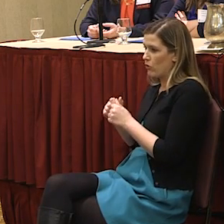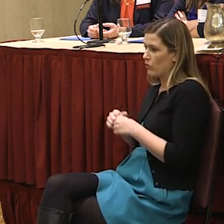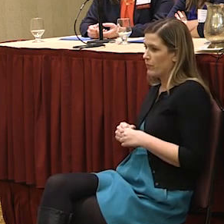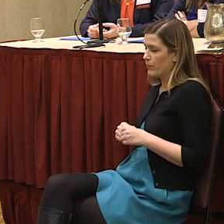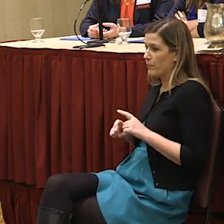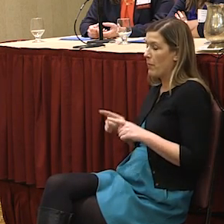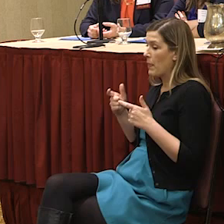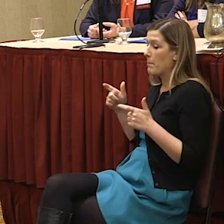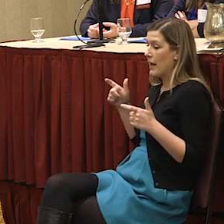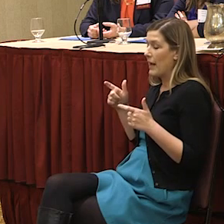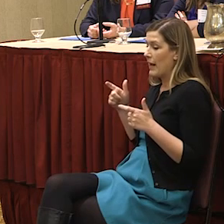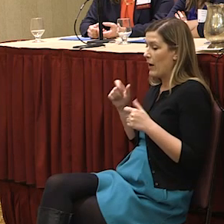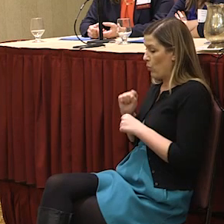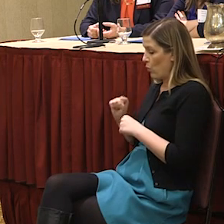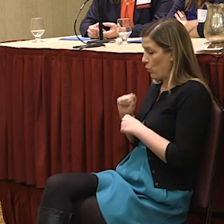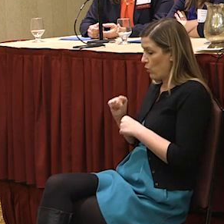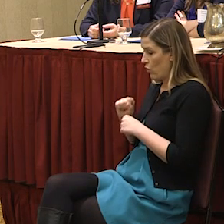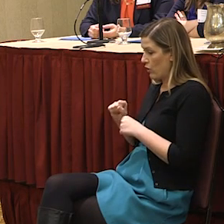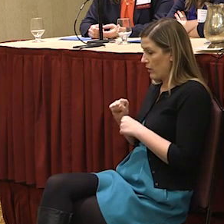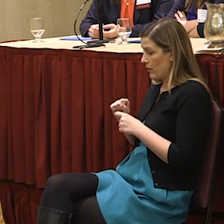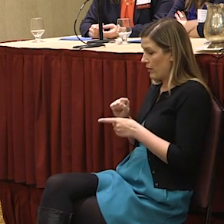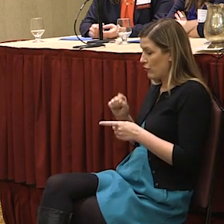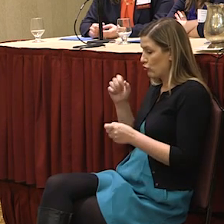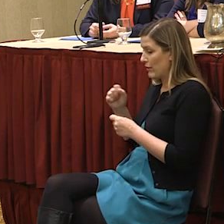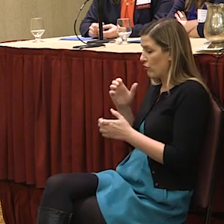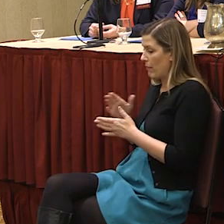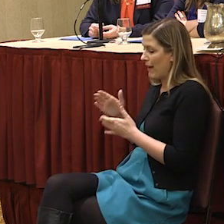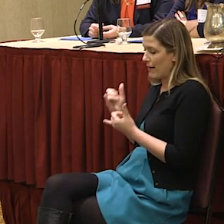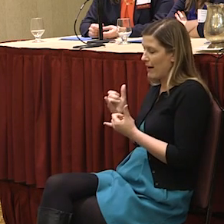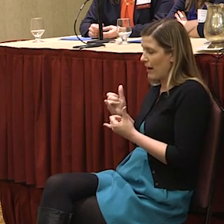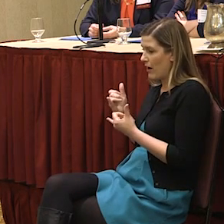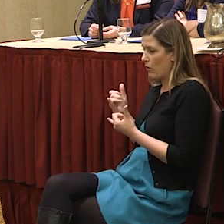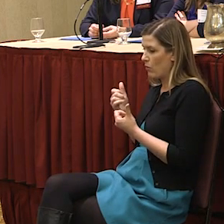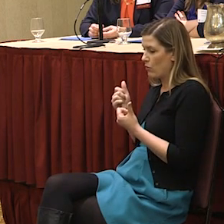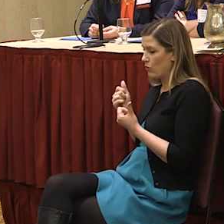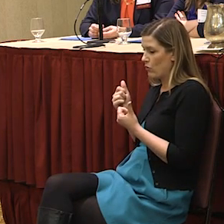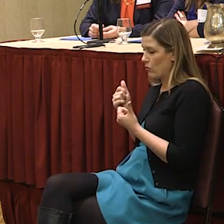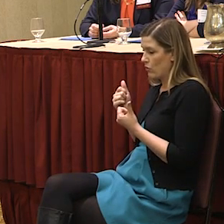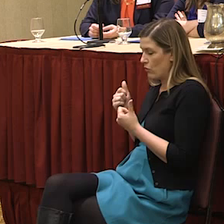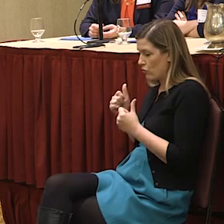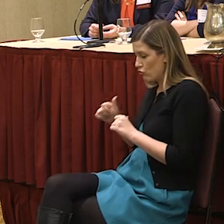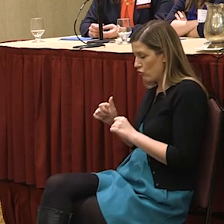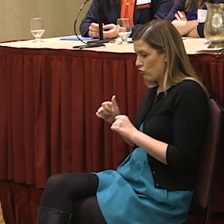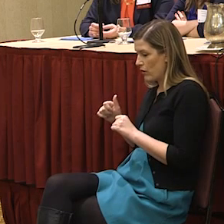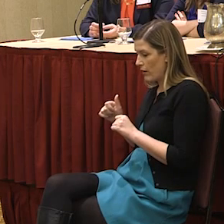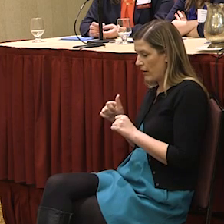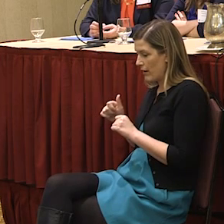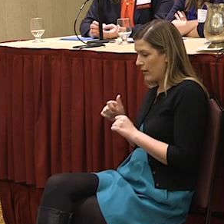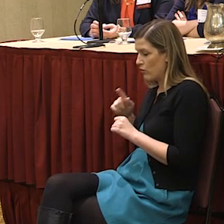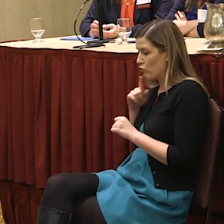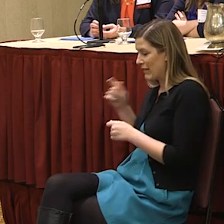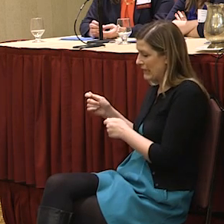said, the main thing that we're working on, like I said, is our strategic plan, and really trying to grab our